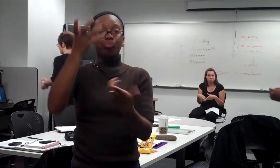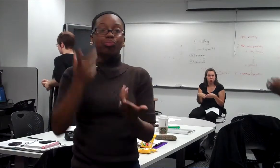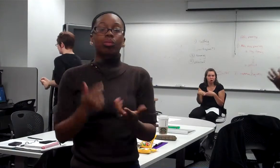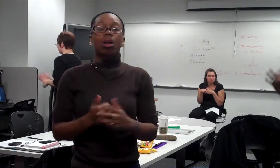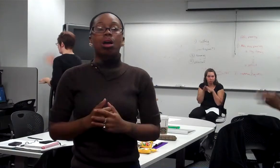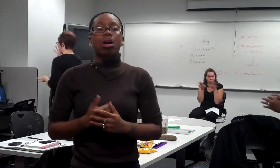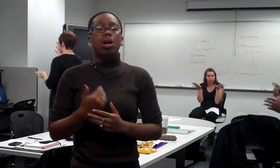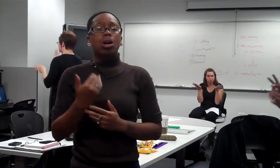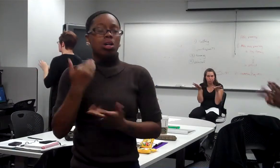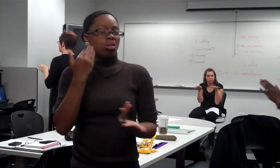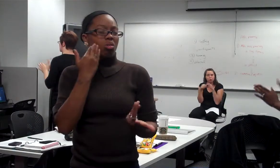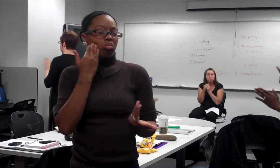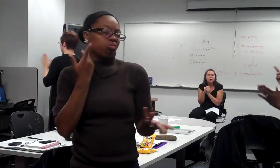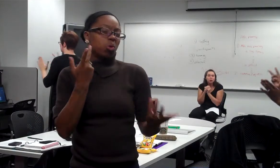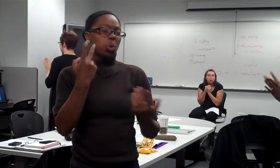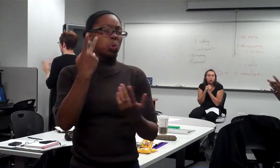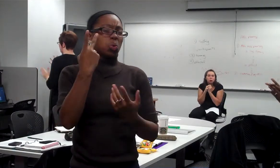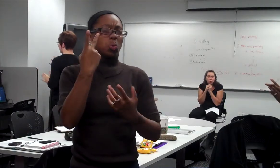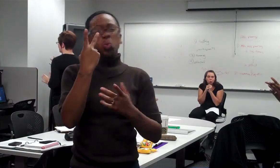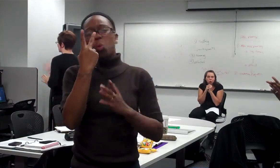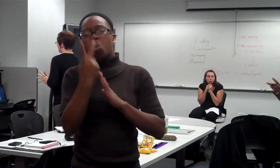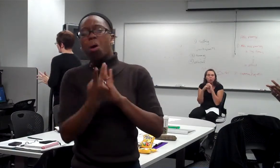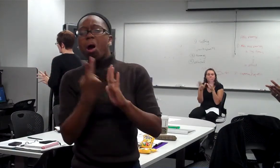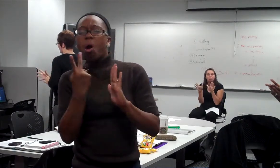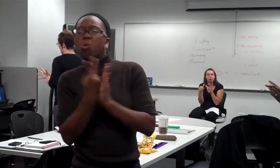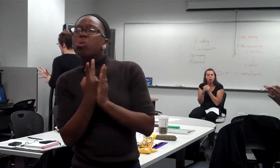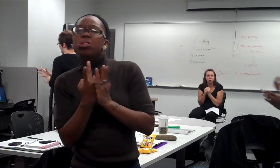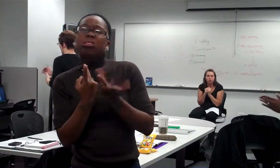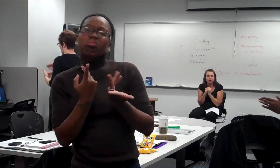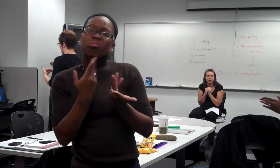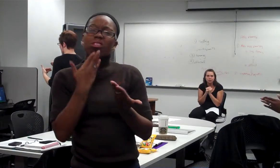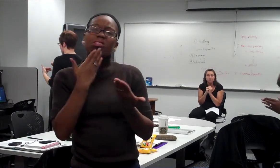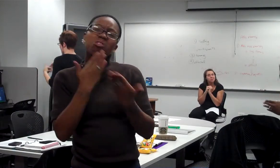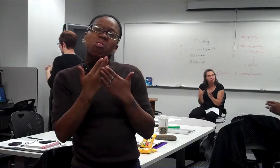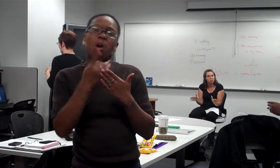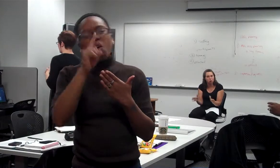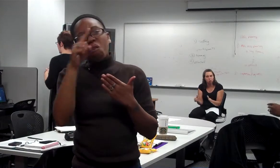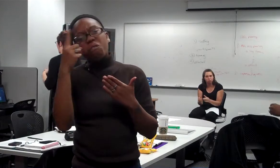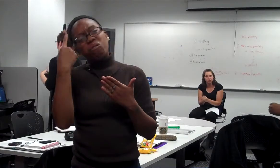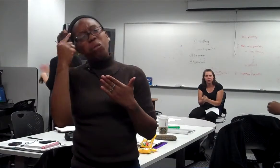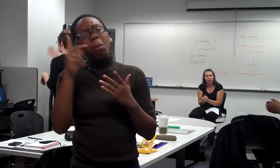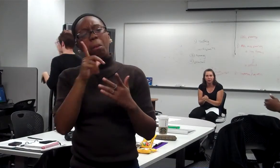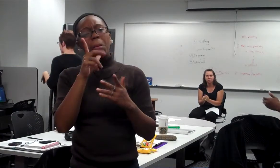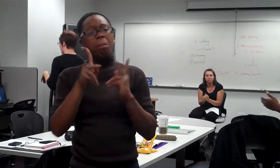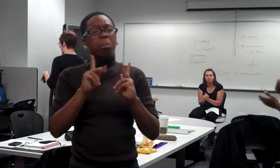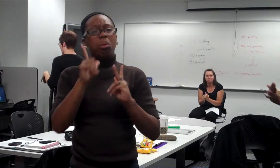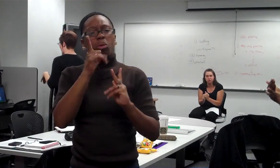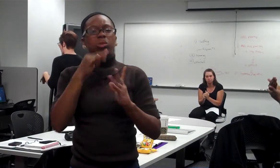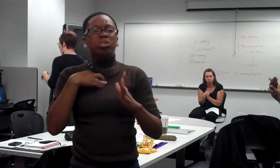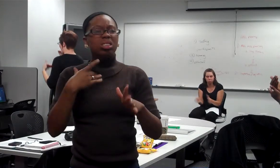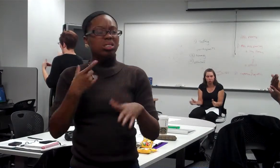for a very beginner canoeer. Probably not a good idea to send him out all day because he may break